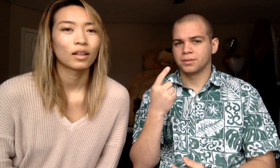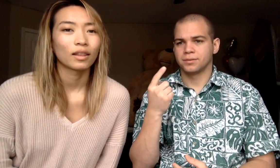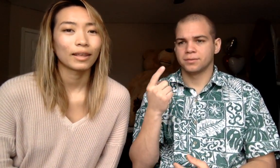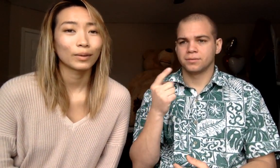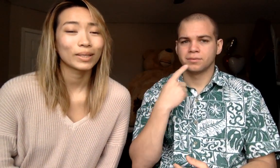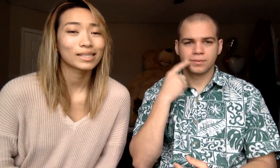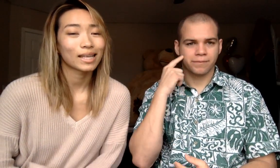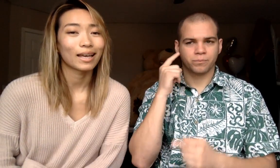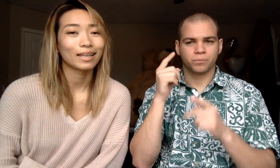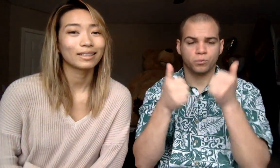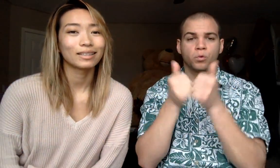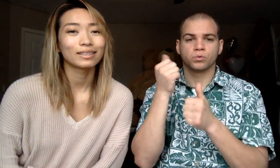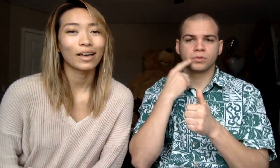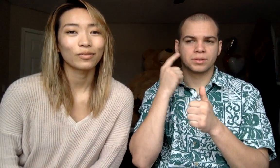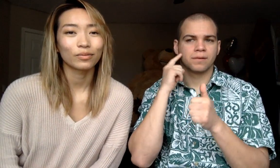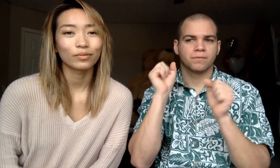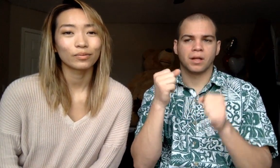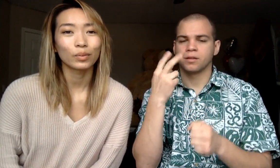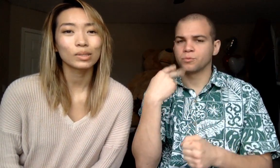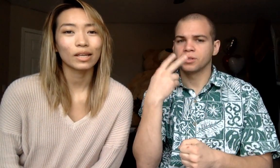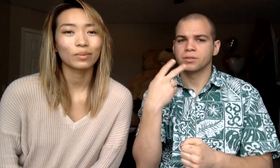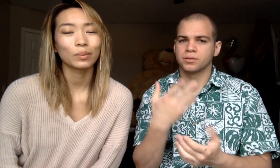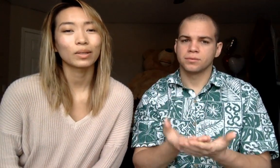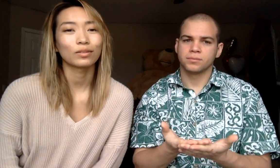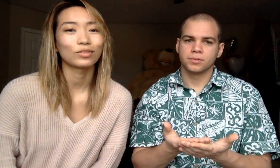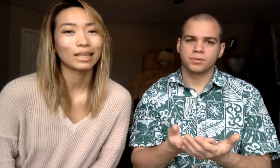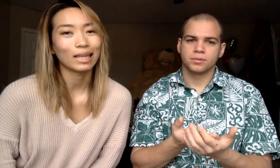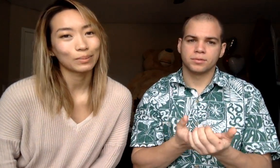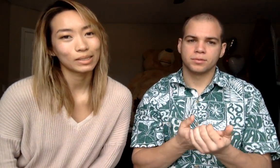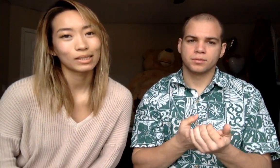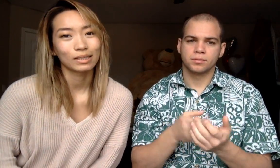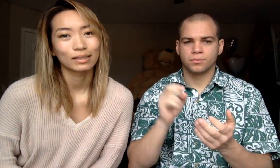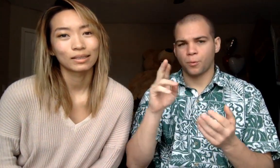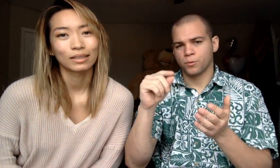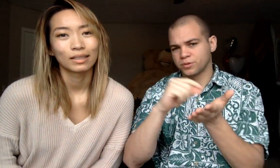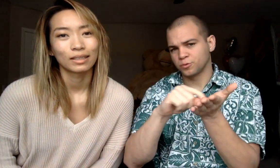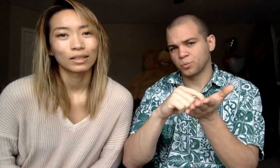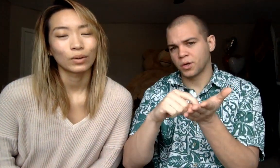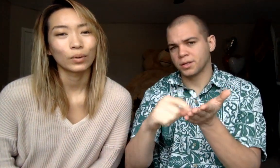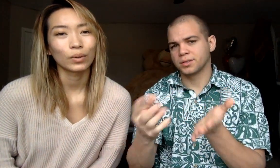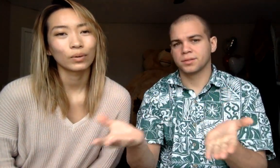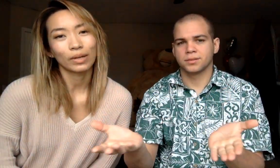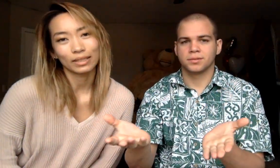Like we said, most deaf people can read lips or write down.